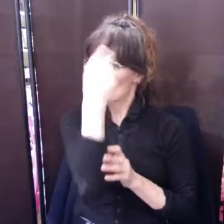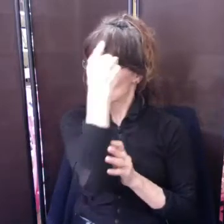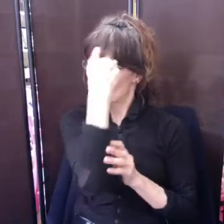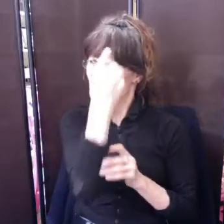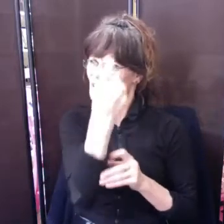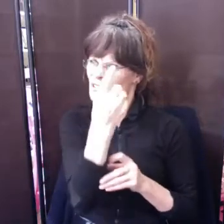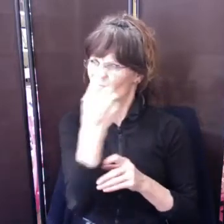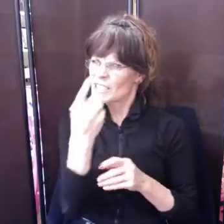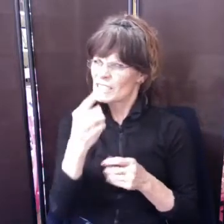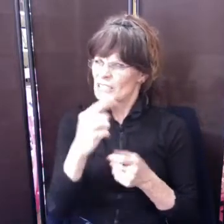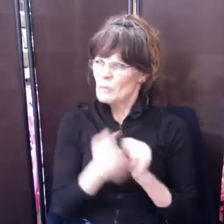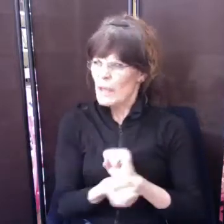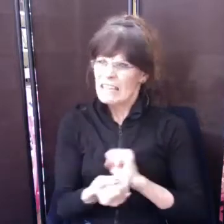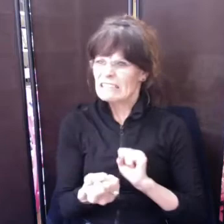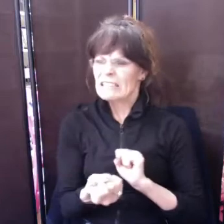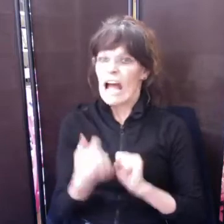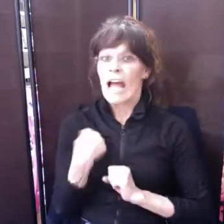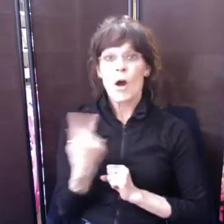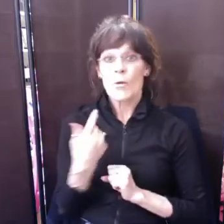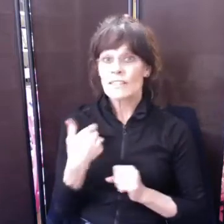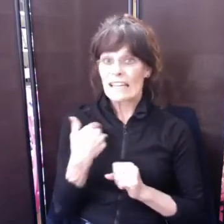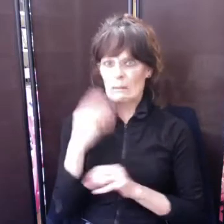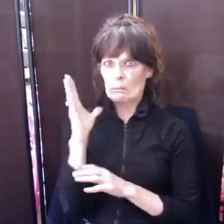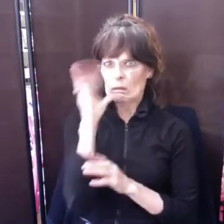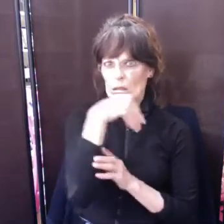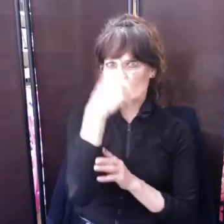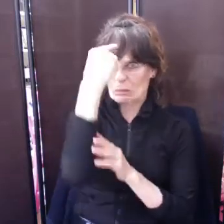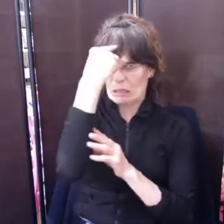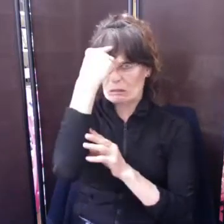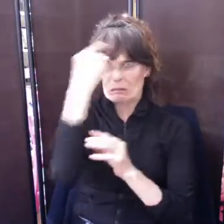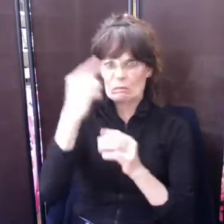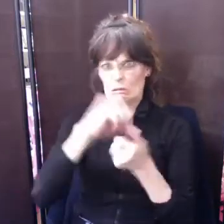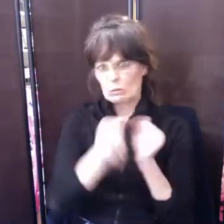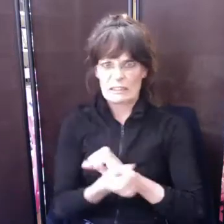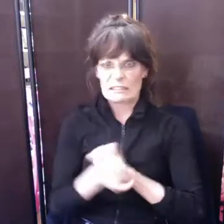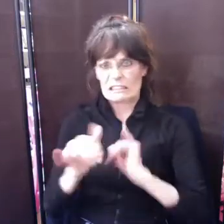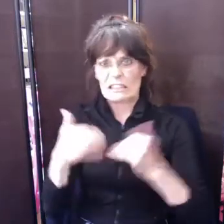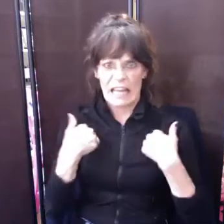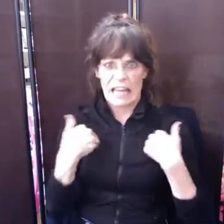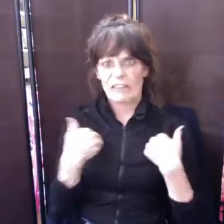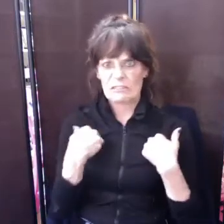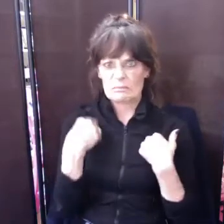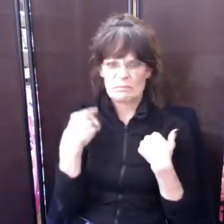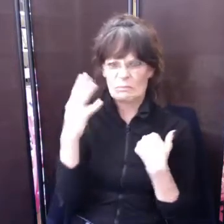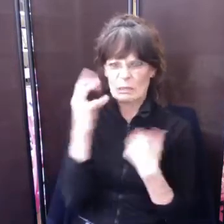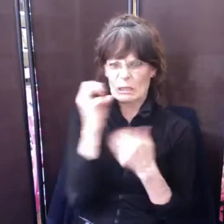and I always had a peculiar mental twist, and I probably still have a peculiar mental twist, but now it doesn't bother me, you